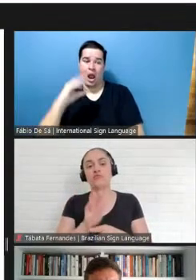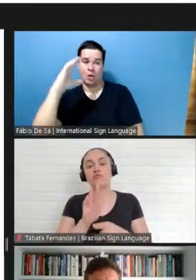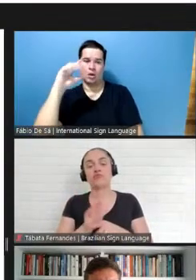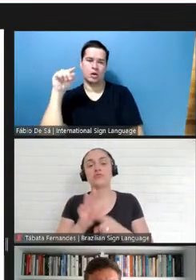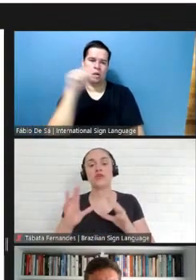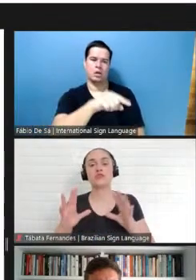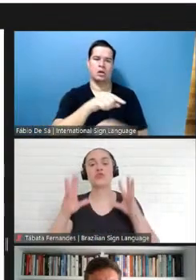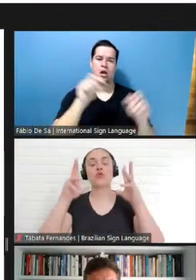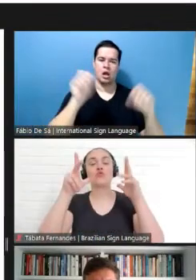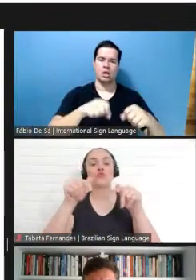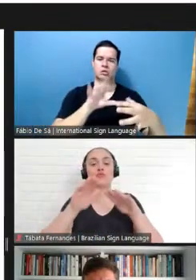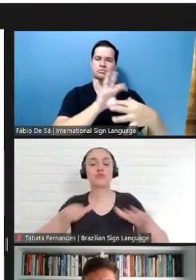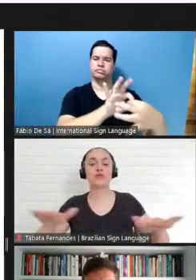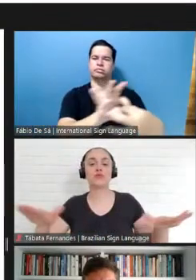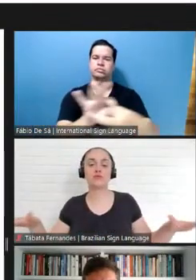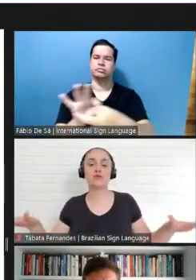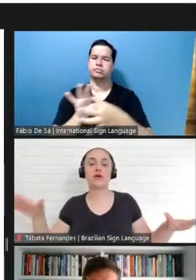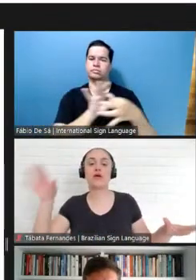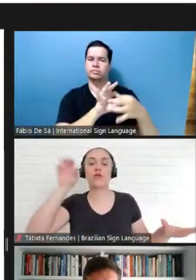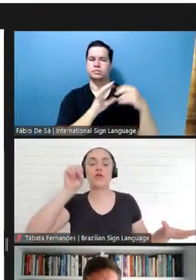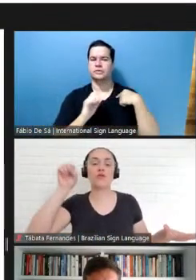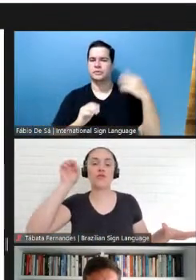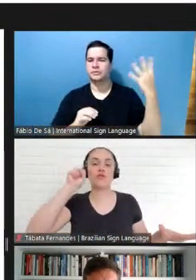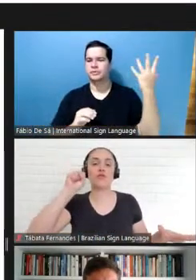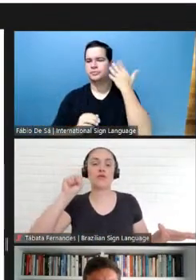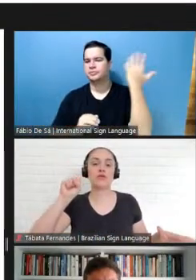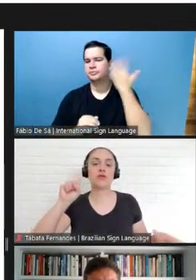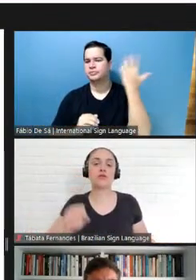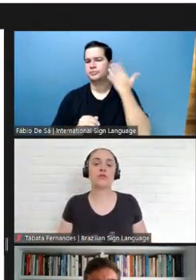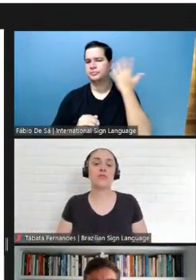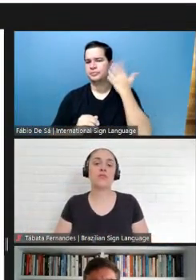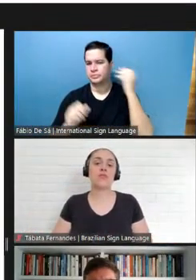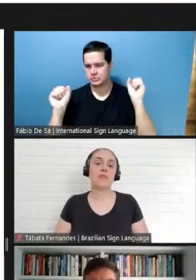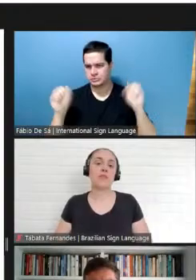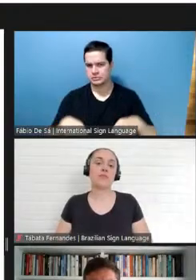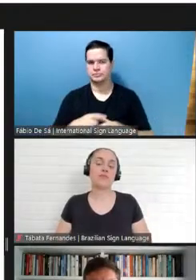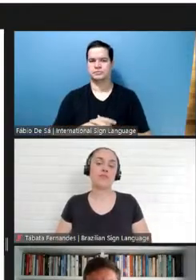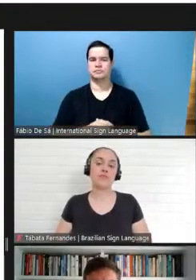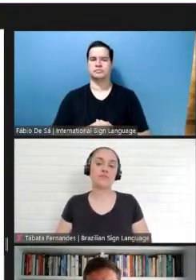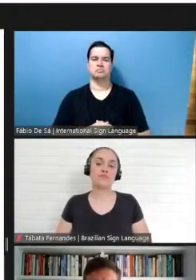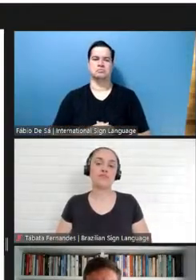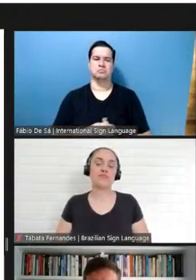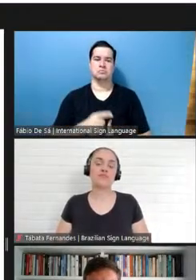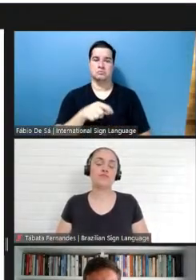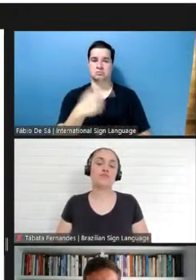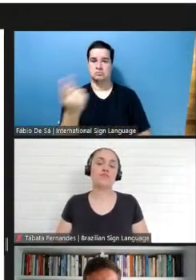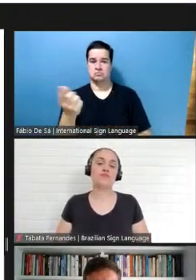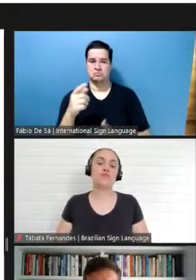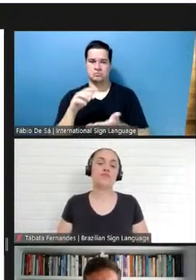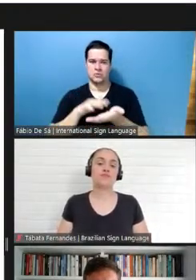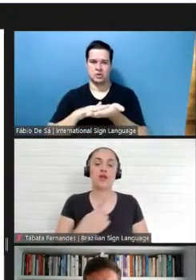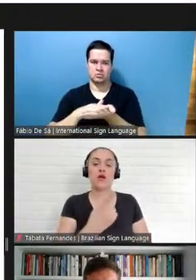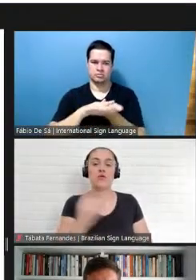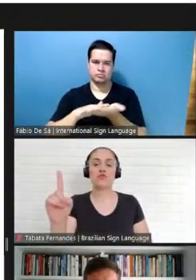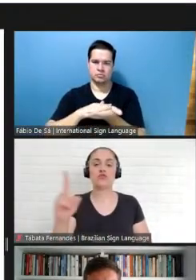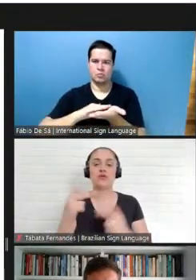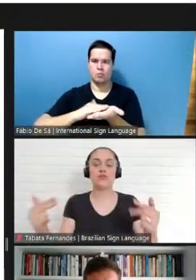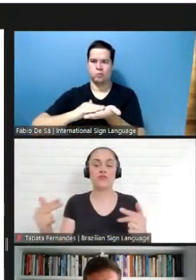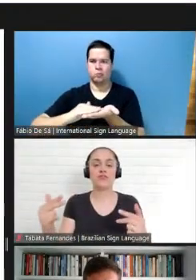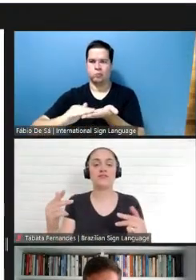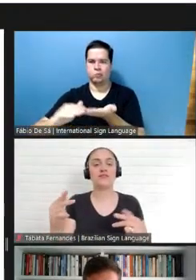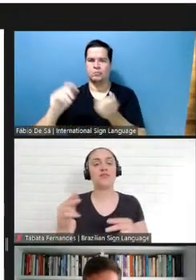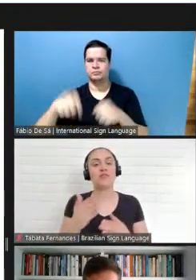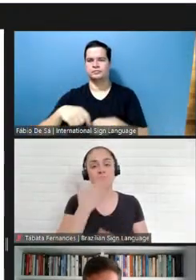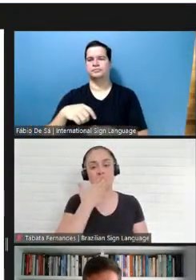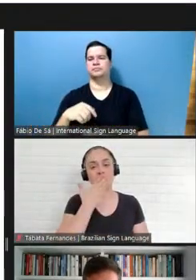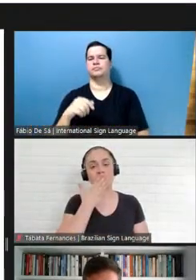effectively, not just the student with a hearing impairment. The last thing I've got promise it's last,